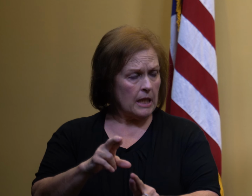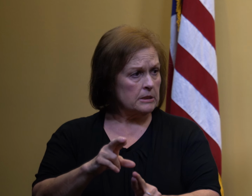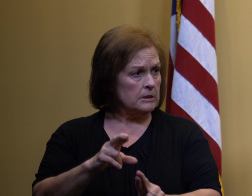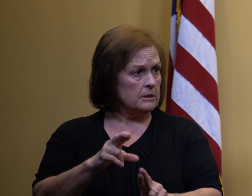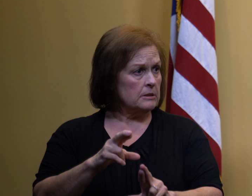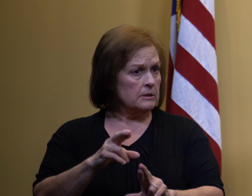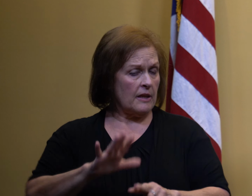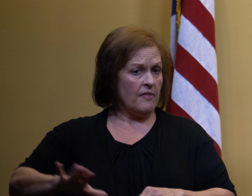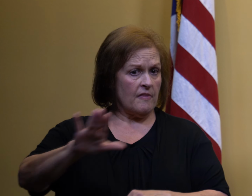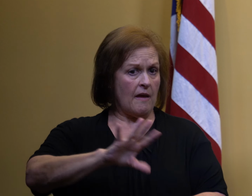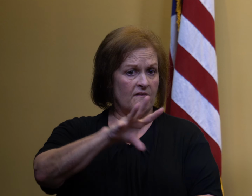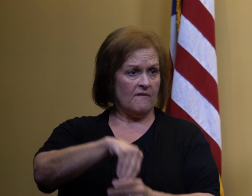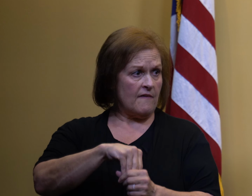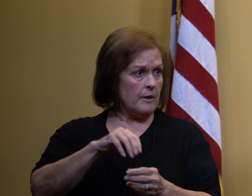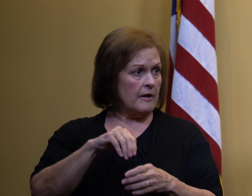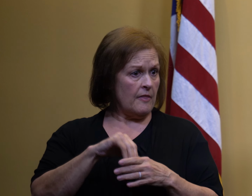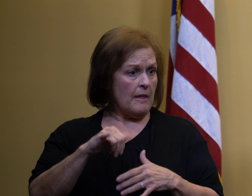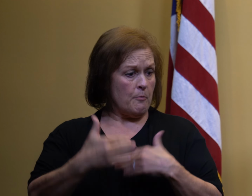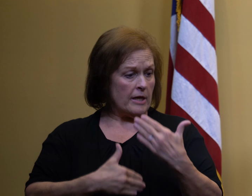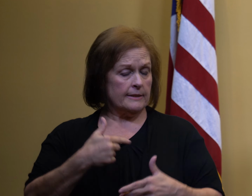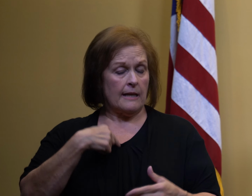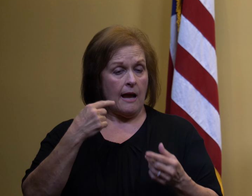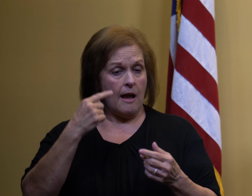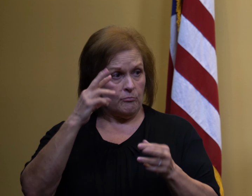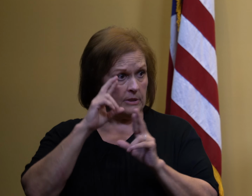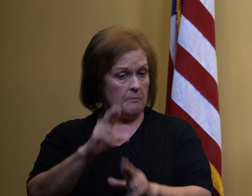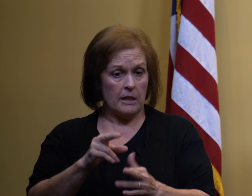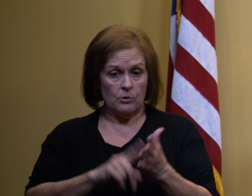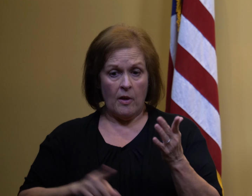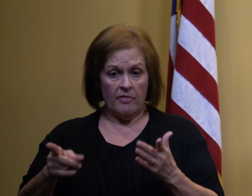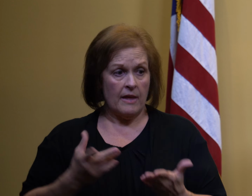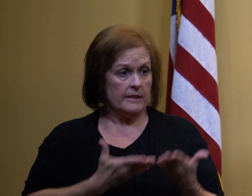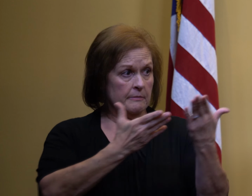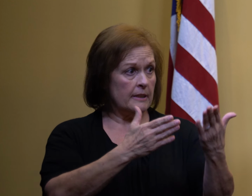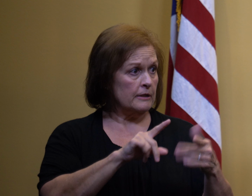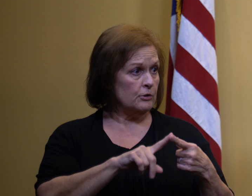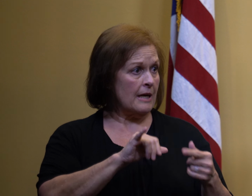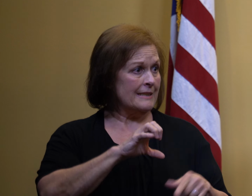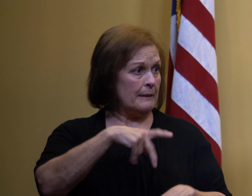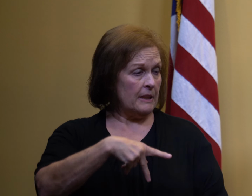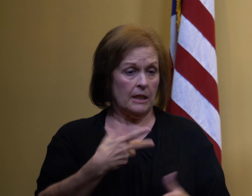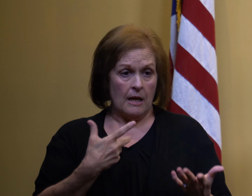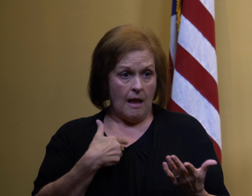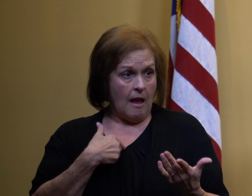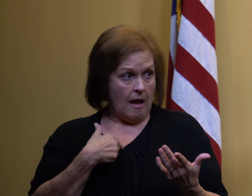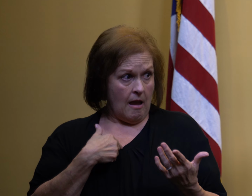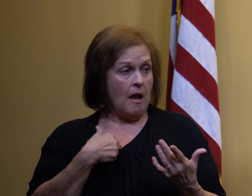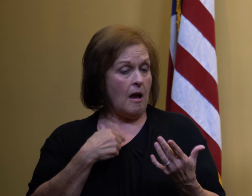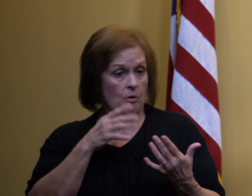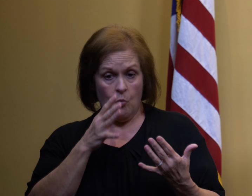I respect their involvement in the process, and I respect what they have submitted to IACP. I'll take all things